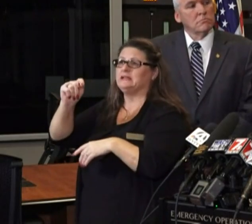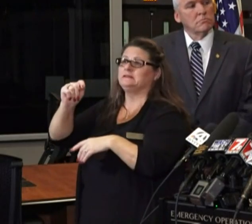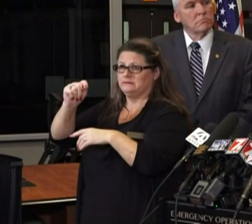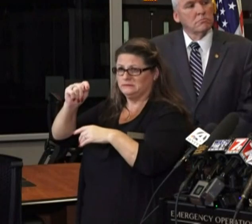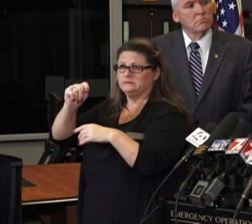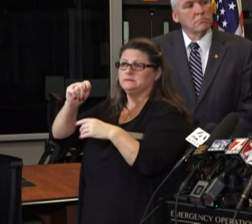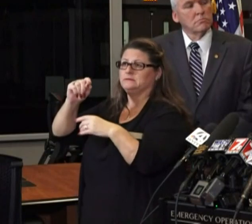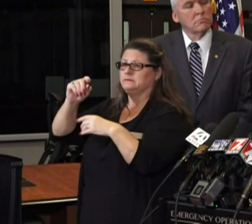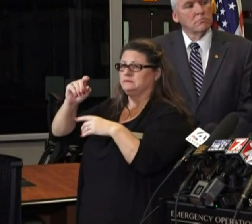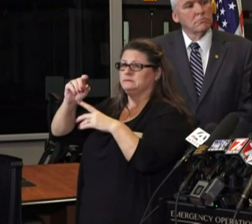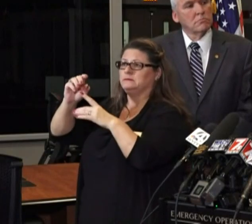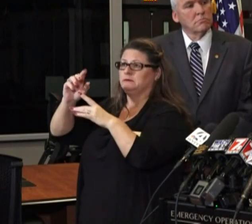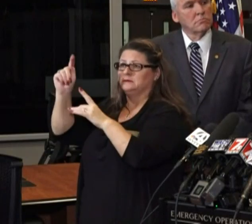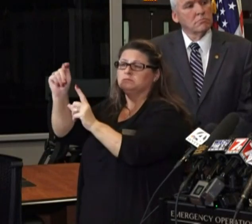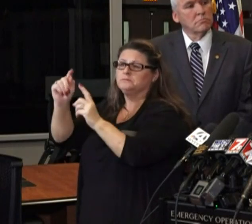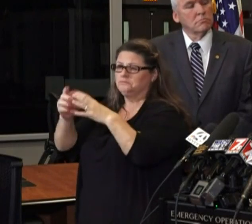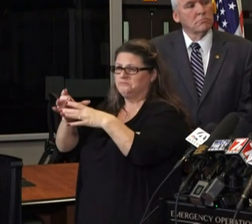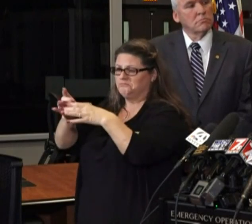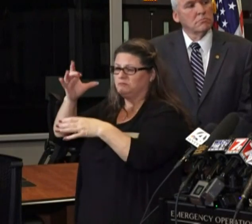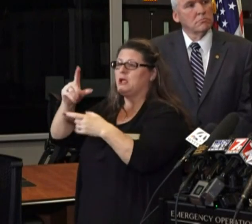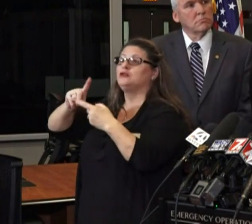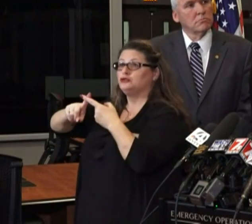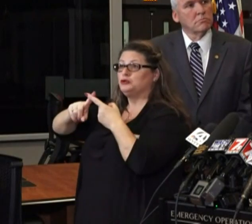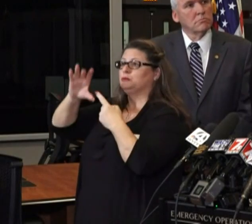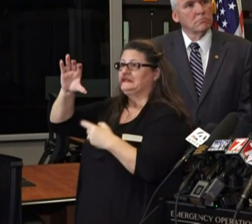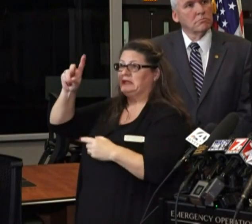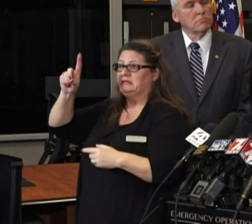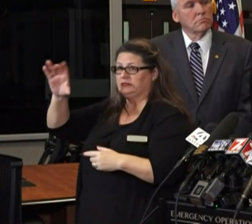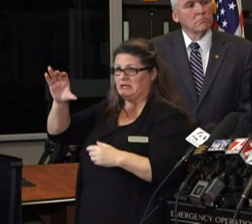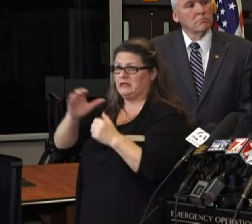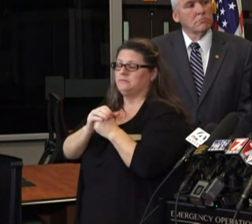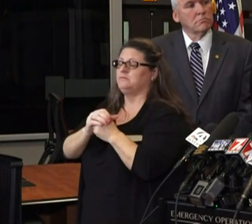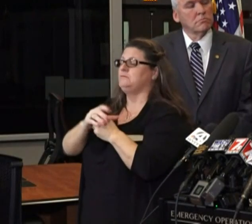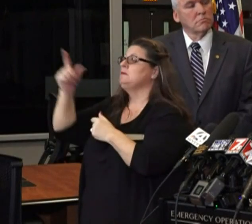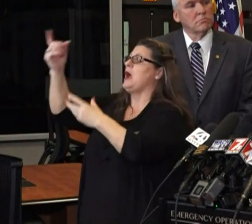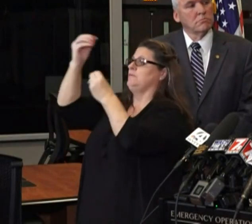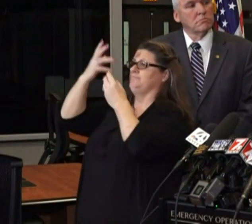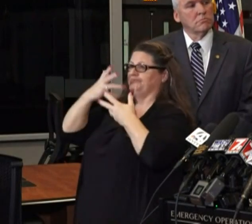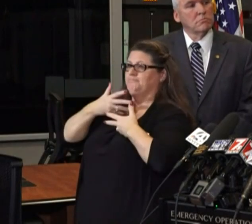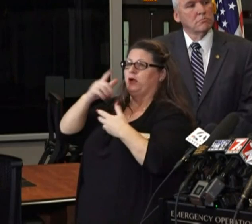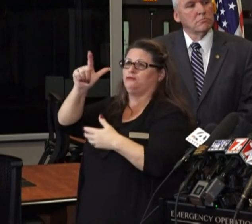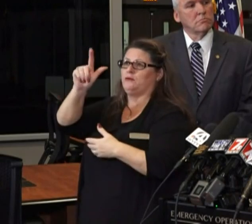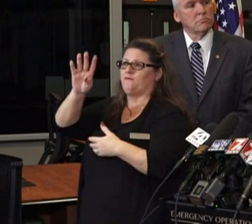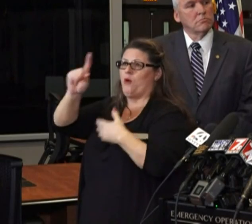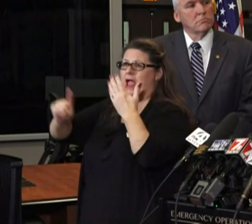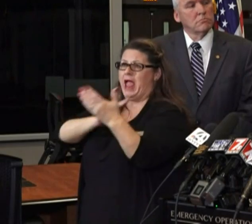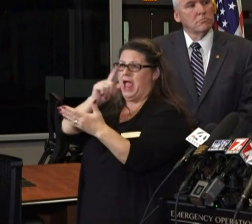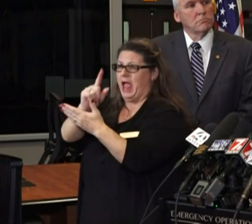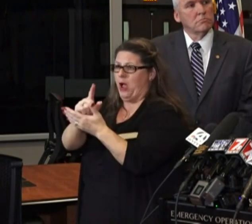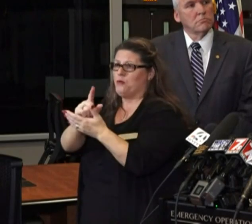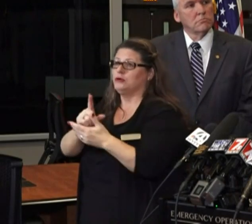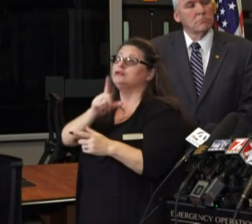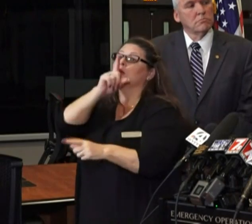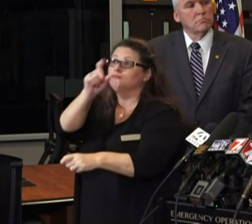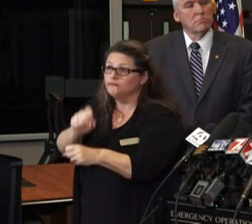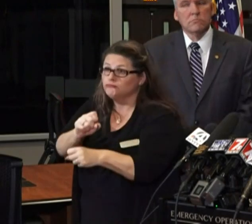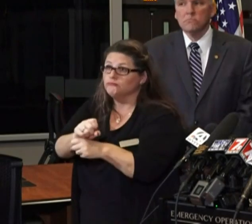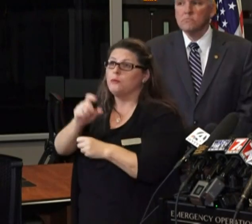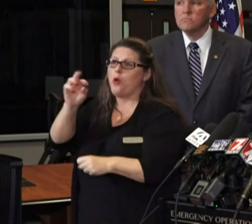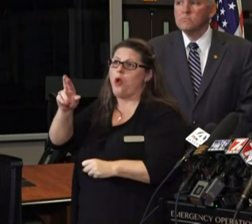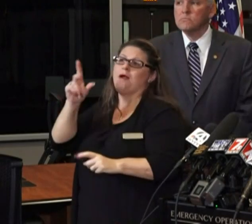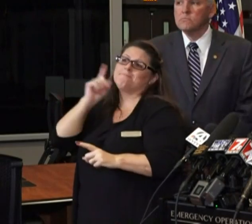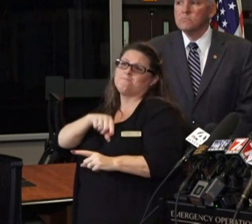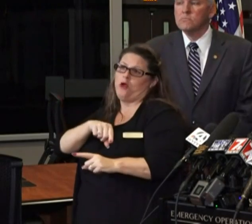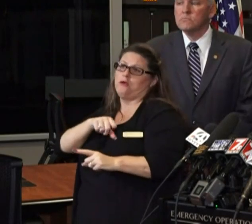and 24 to 48 hours, they'll issue a confirmation or let us know that it's a false positive. But they